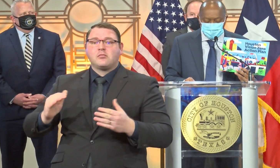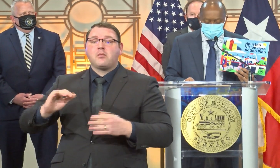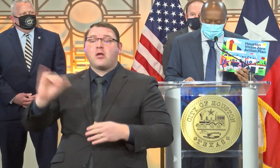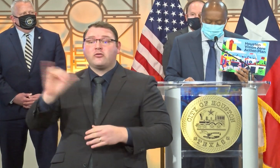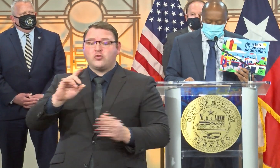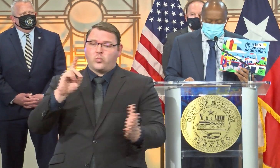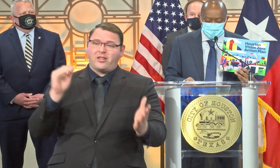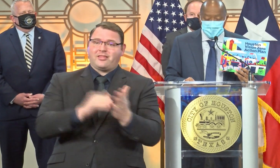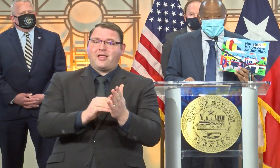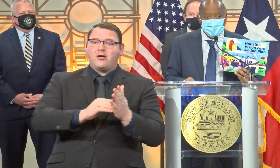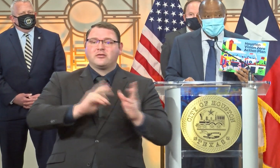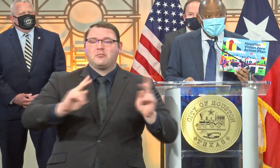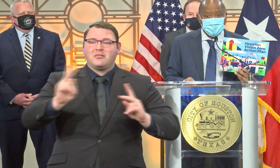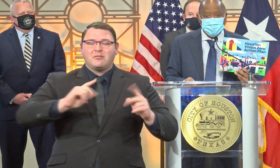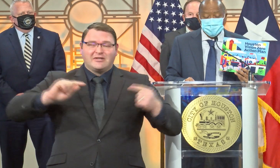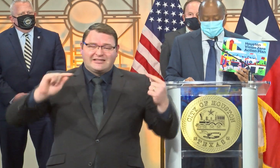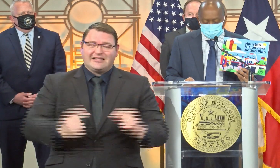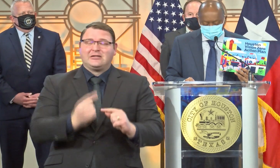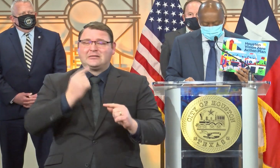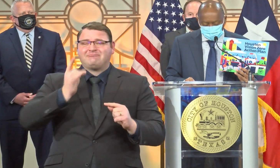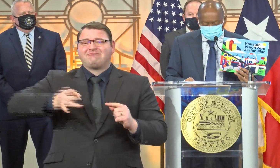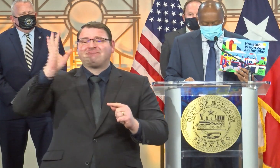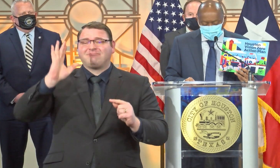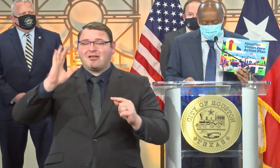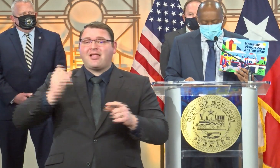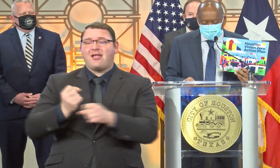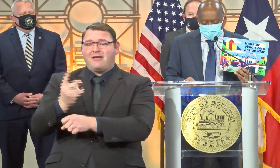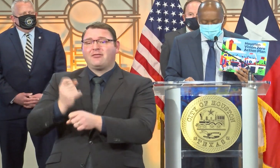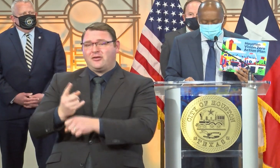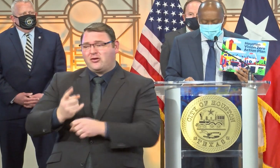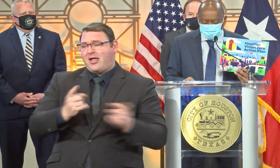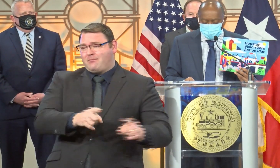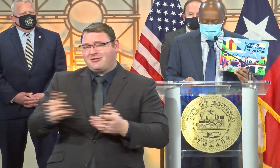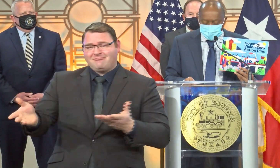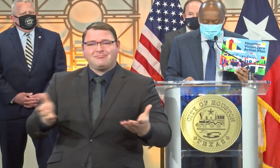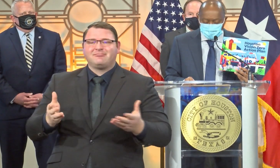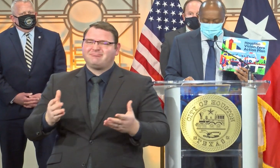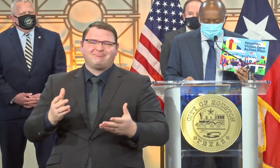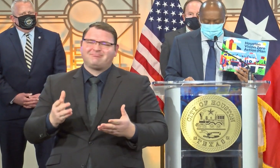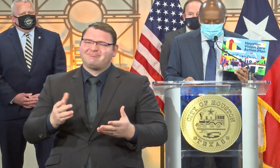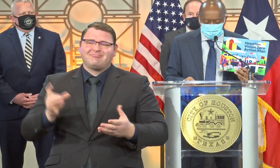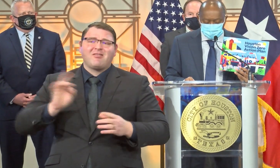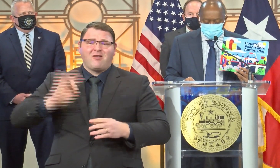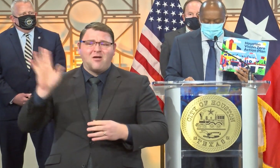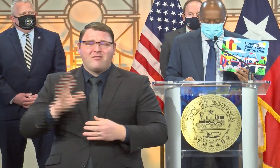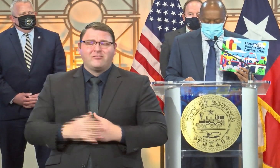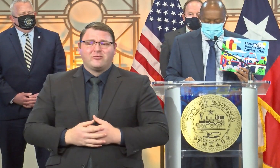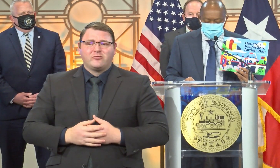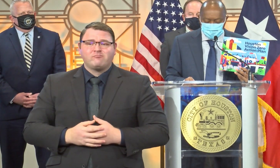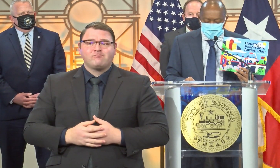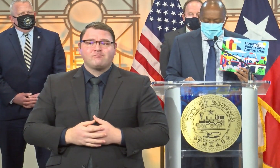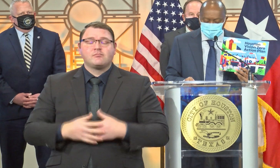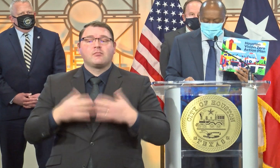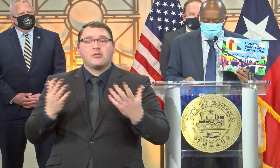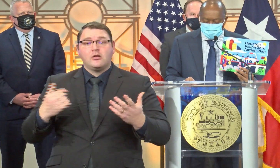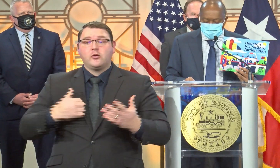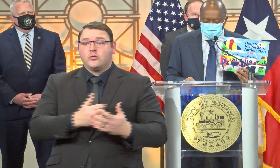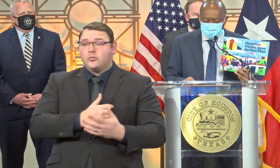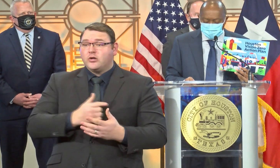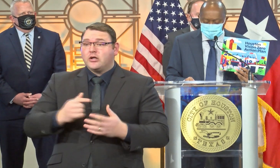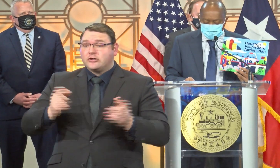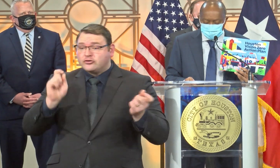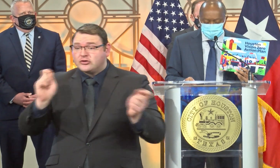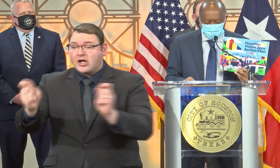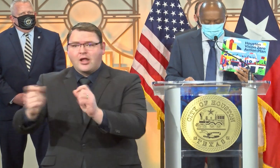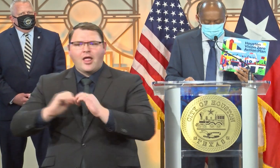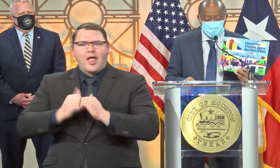injuries every year, and that is unacceptable. We cannot expect to change our mobility paradigm if our streets